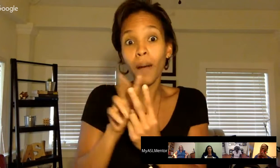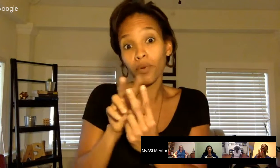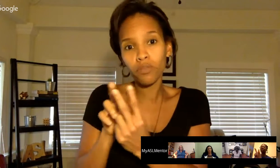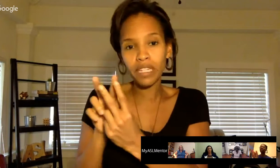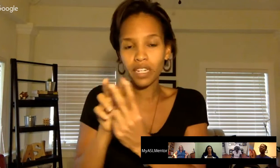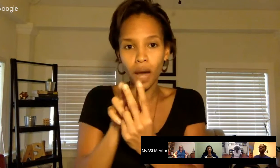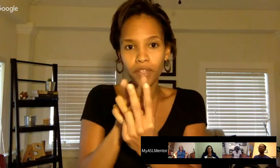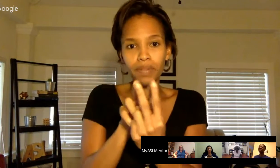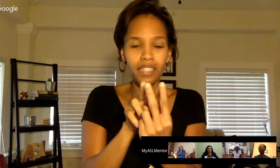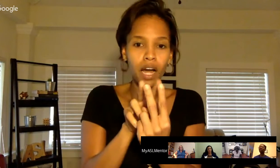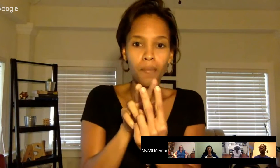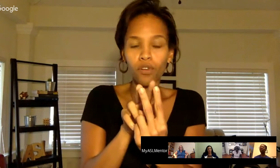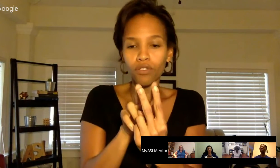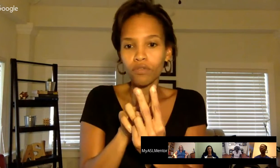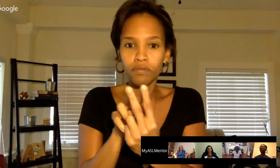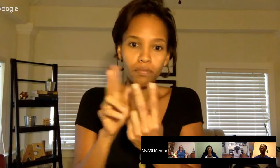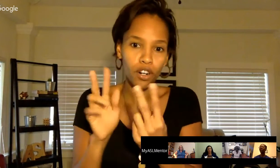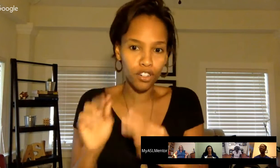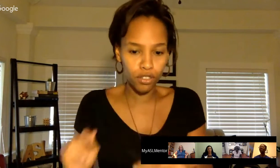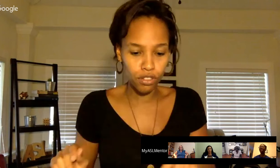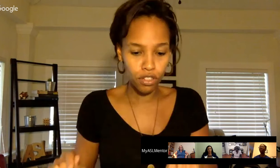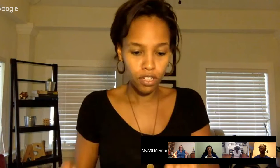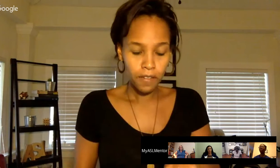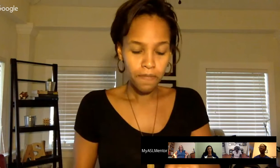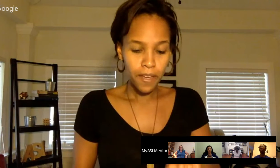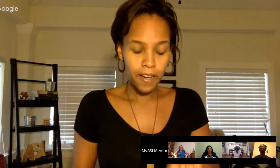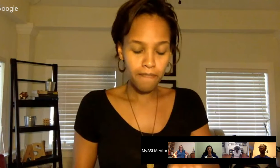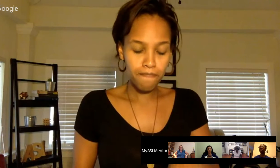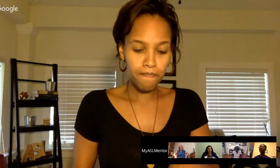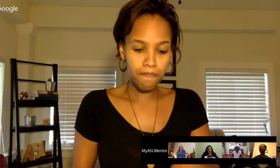Like a couple. It means this means a couple. Partners.